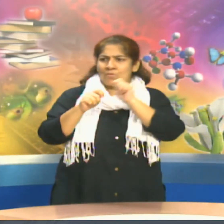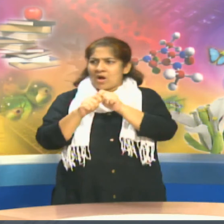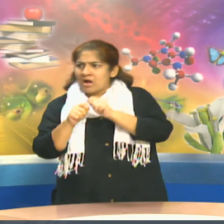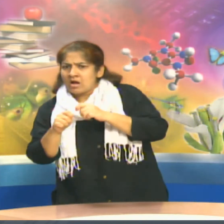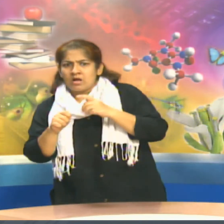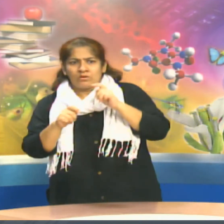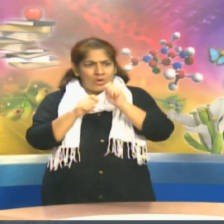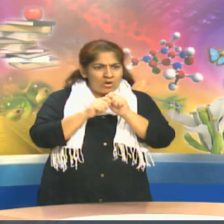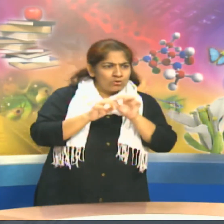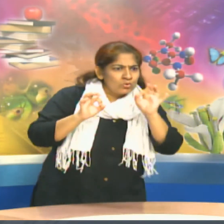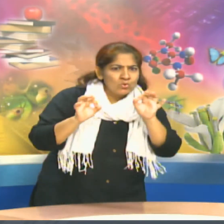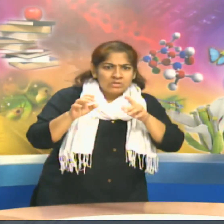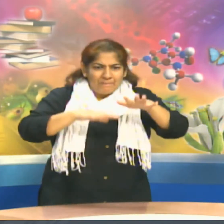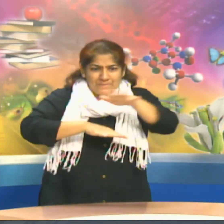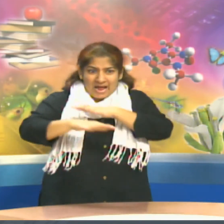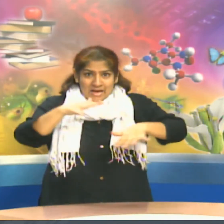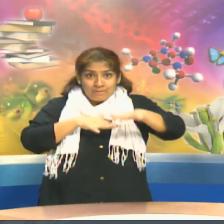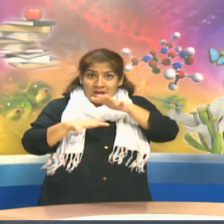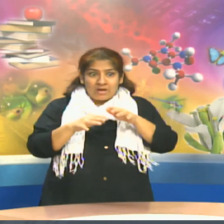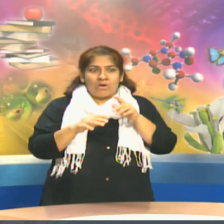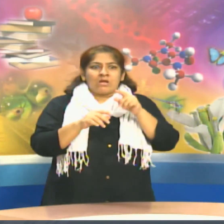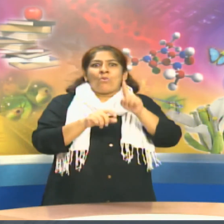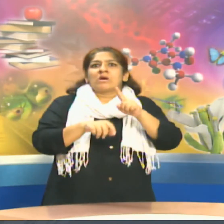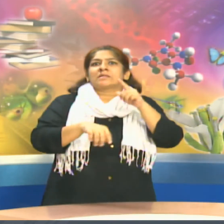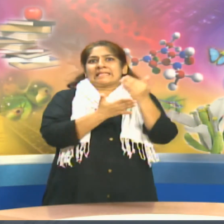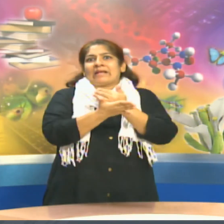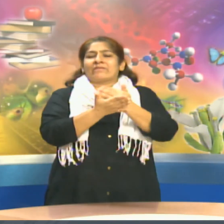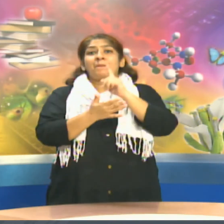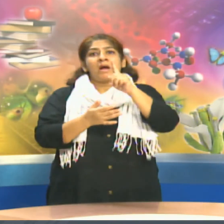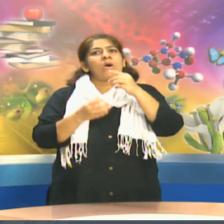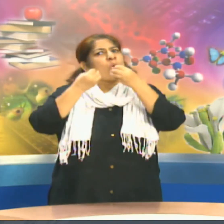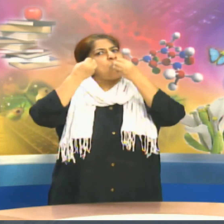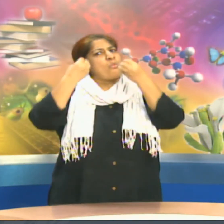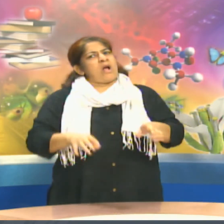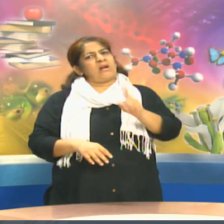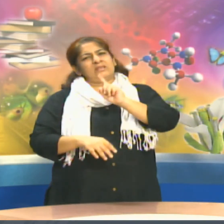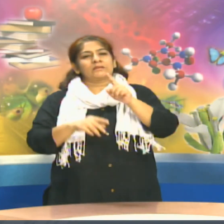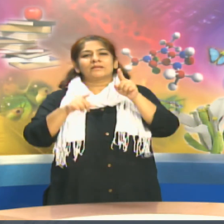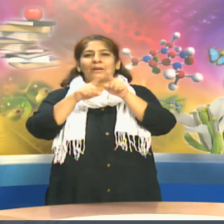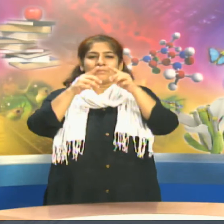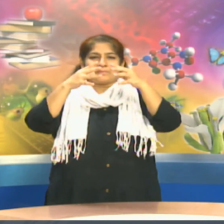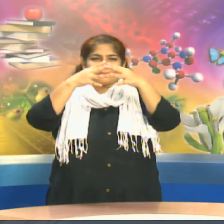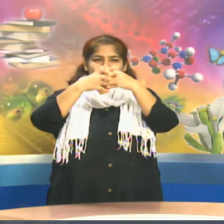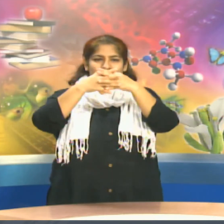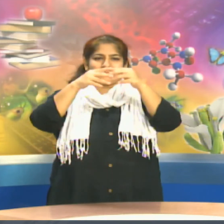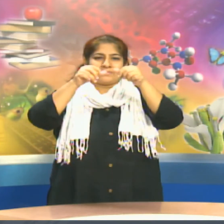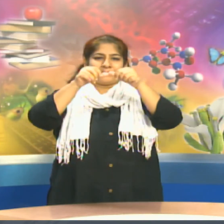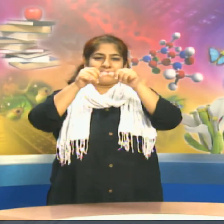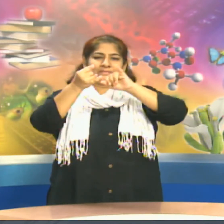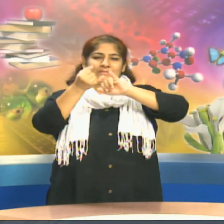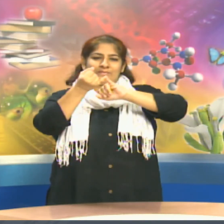points. Now, the fourth point is, for example, if we are planning